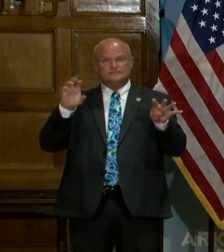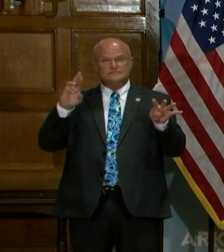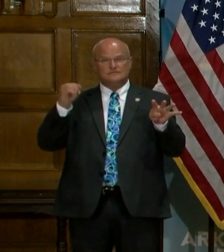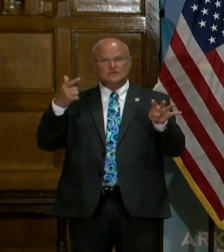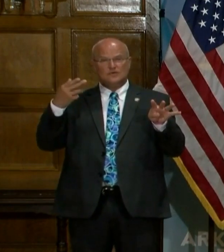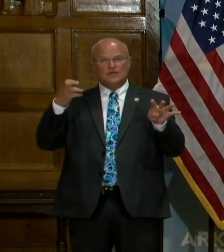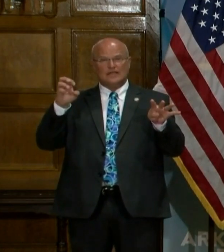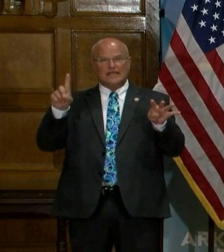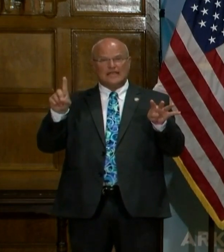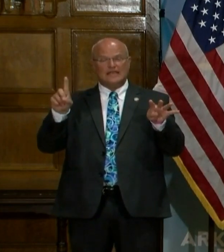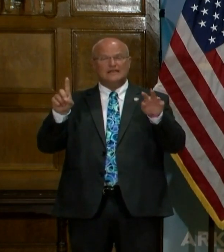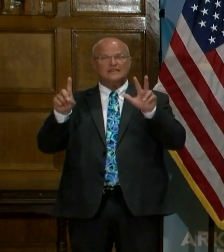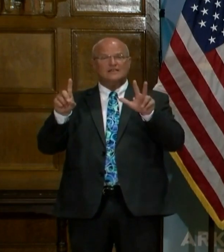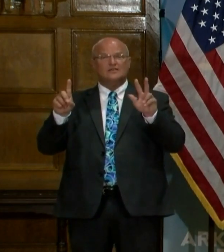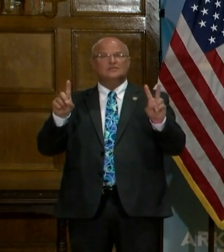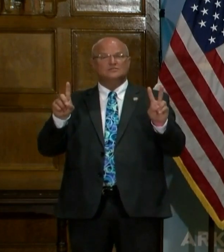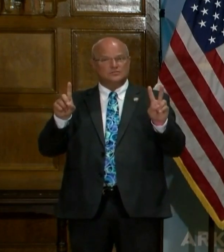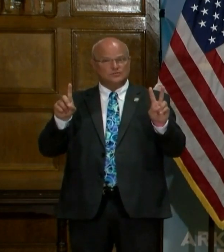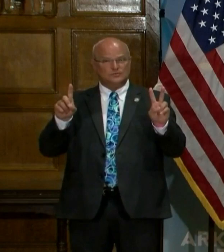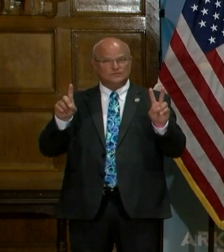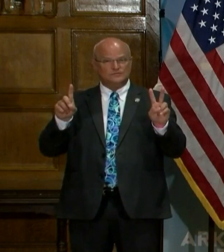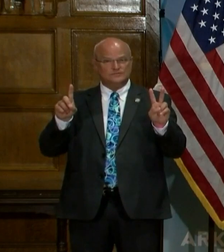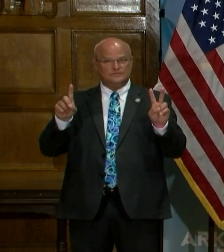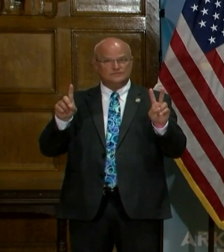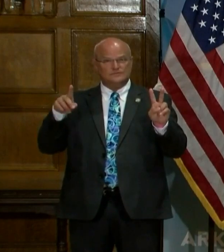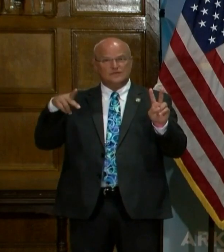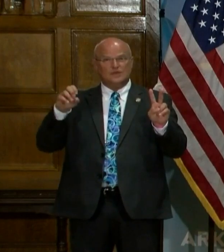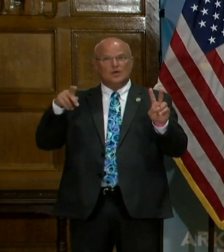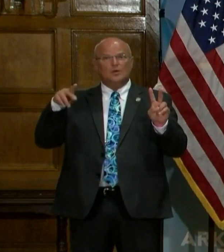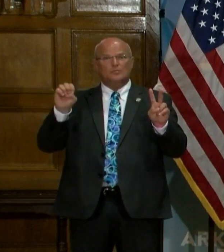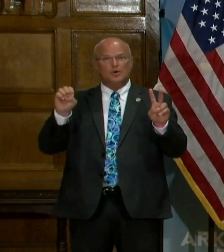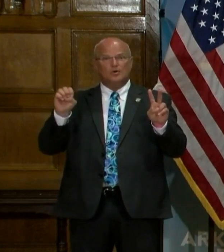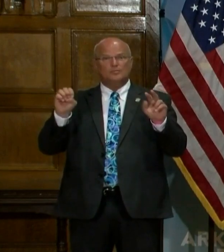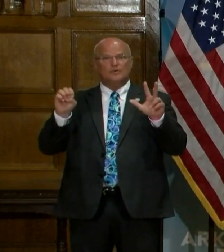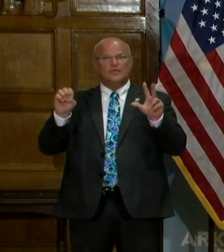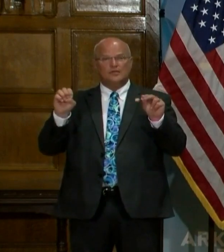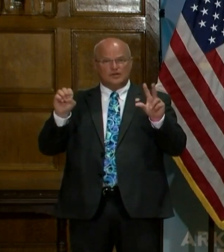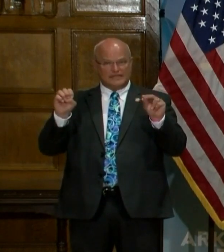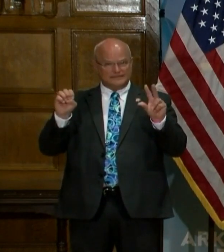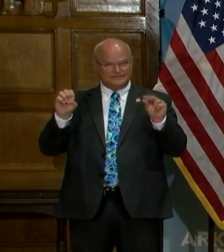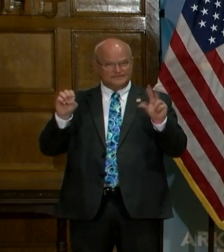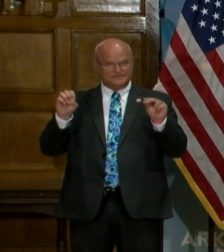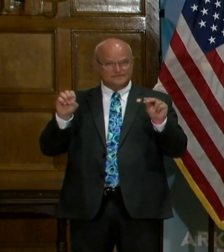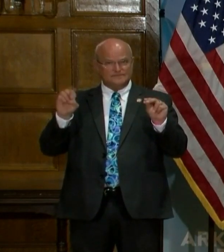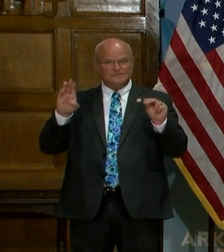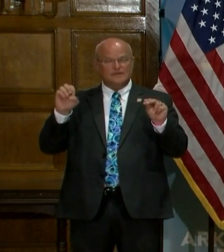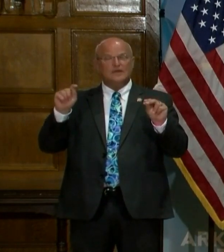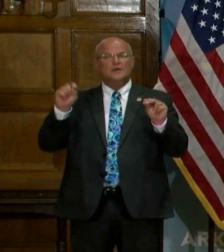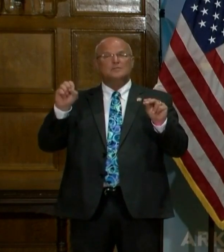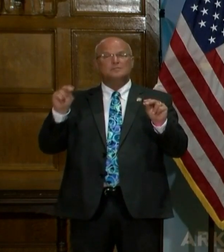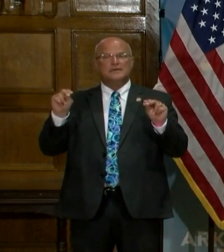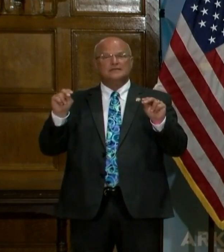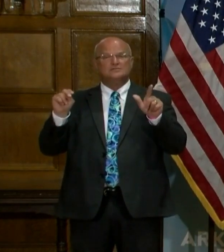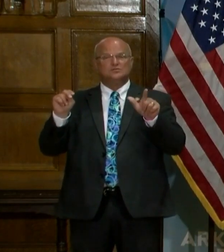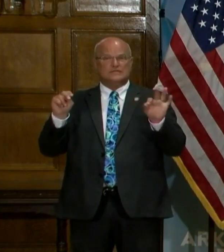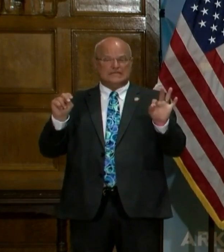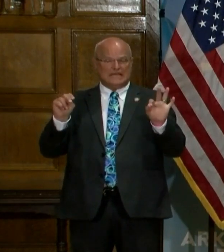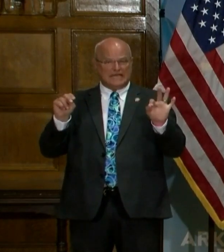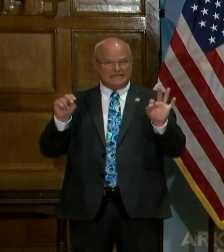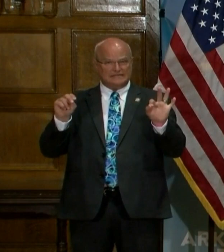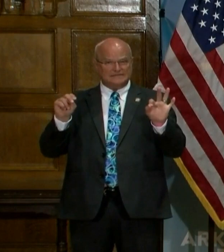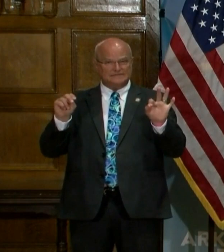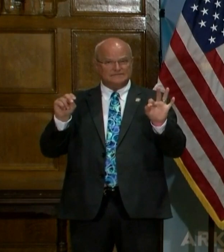Craighead County with 32, Pope County with 30, Benton County with 29,